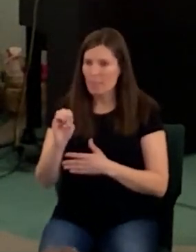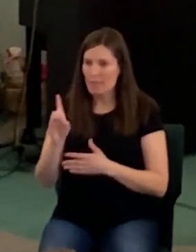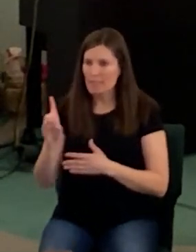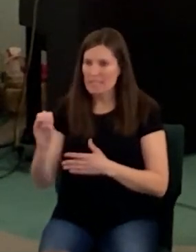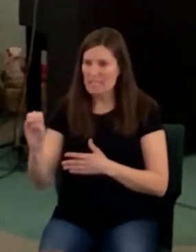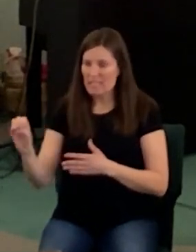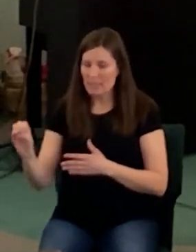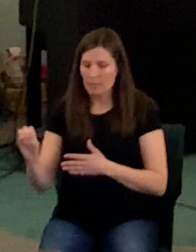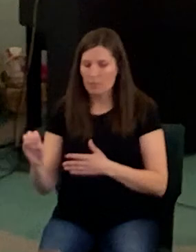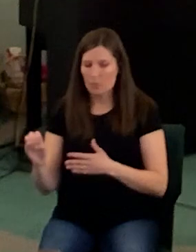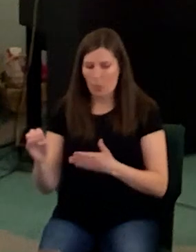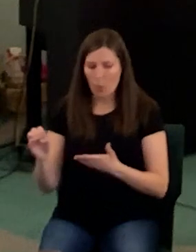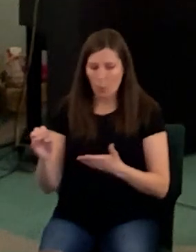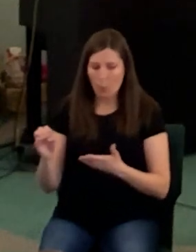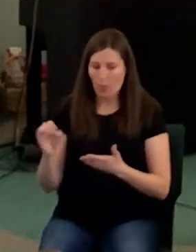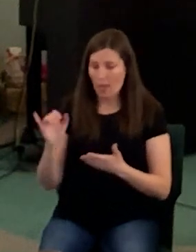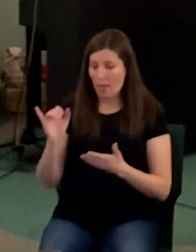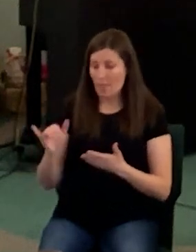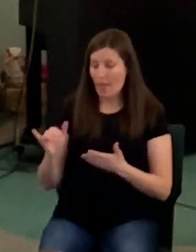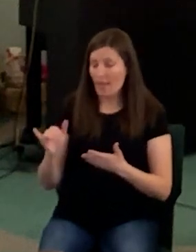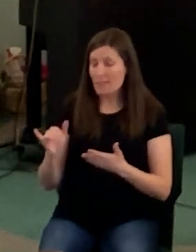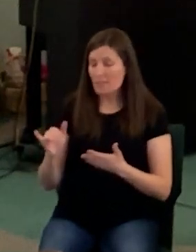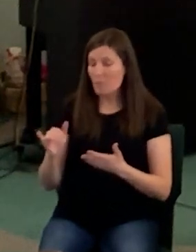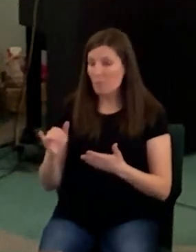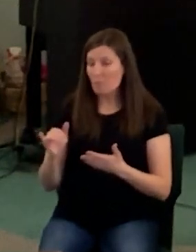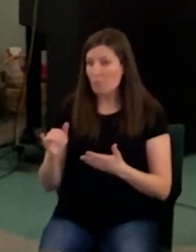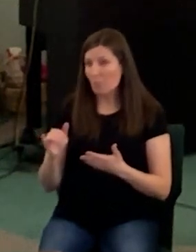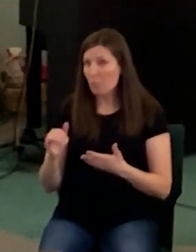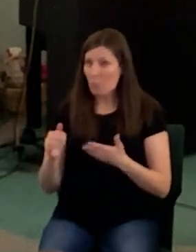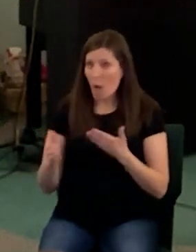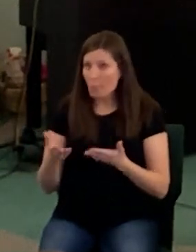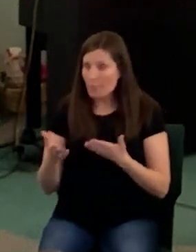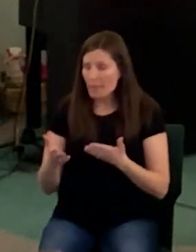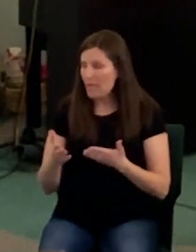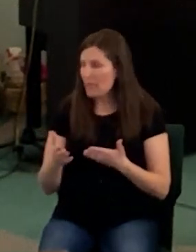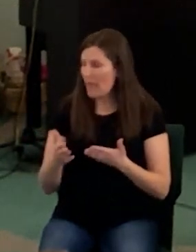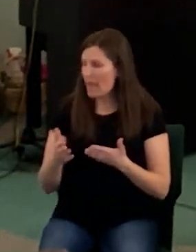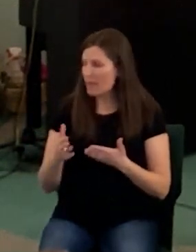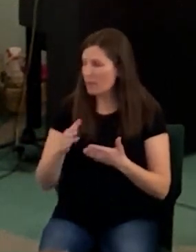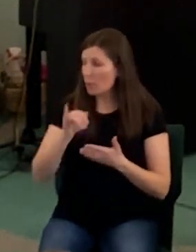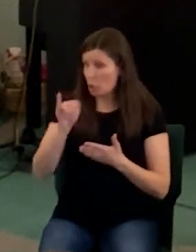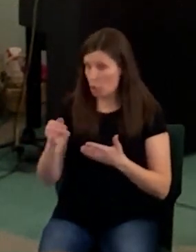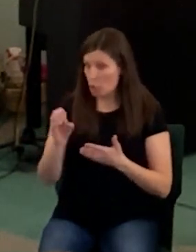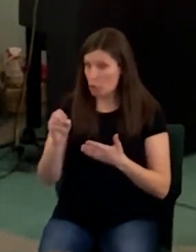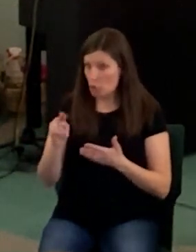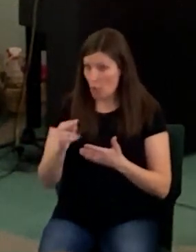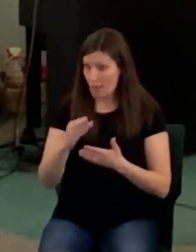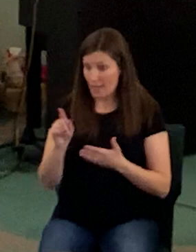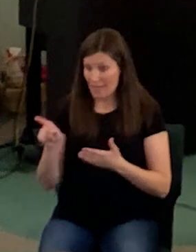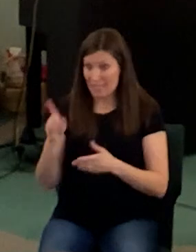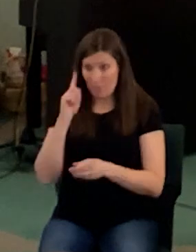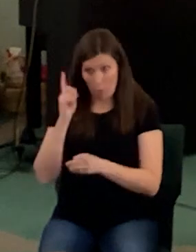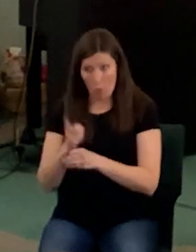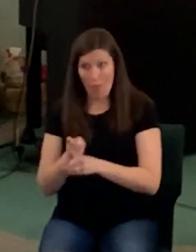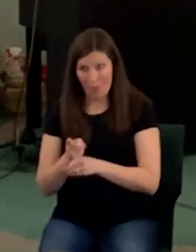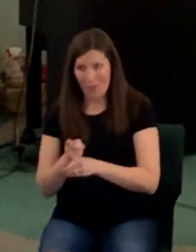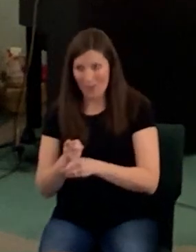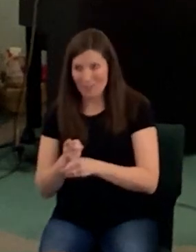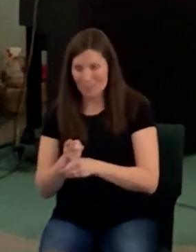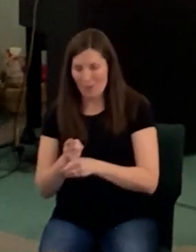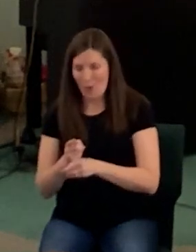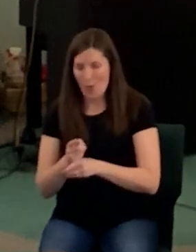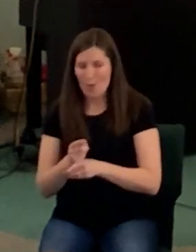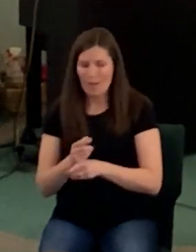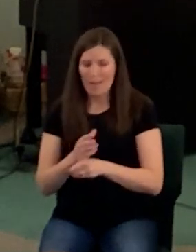gospel, and his brother James. And then the two others possibly were Andrew and Philip, who are known to be from this